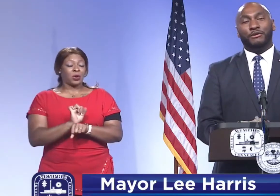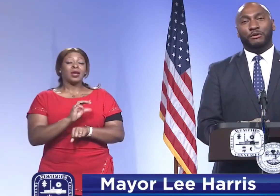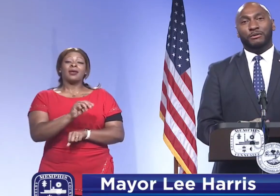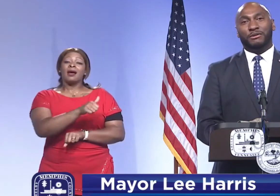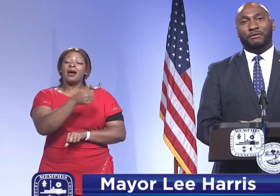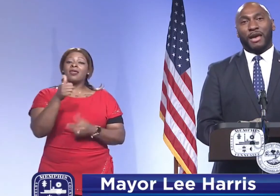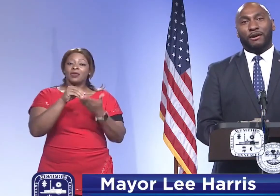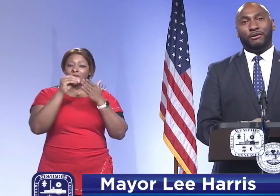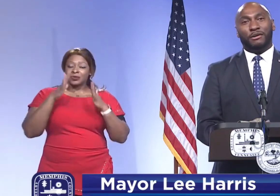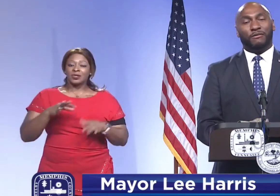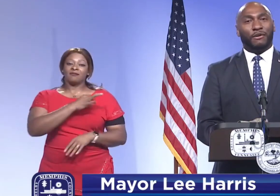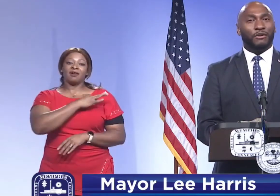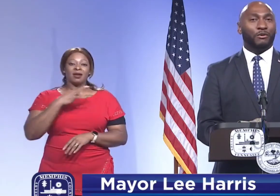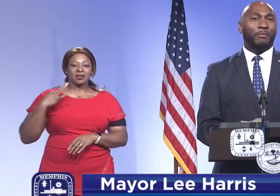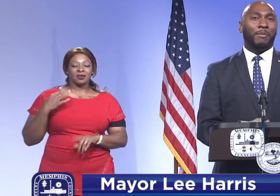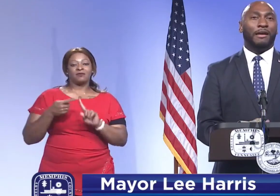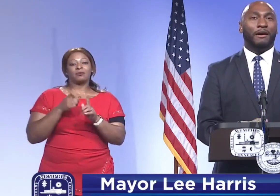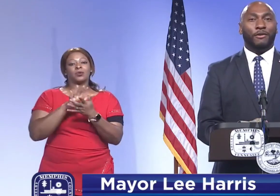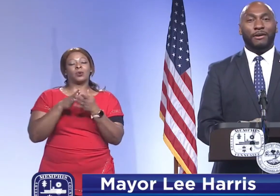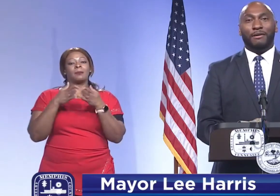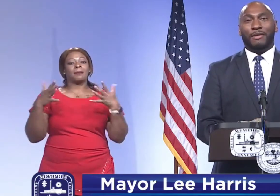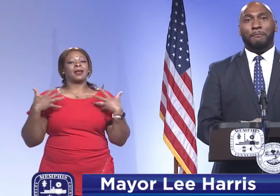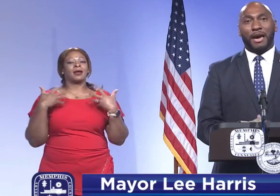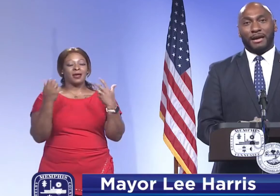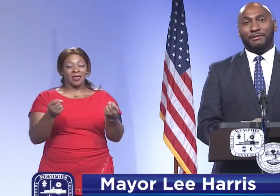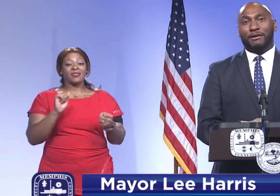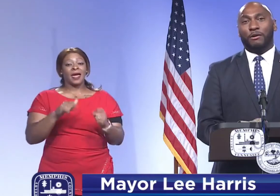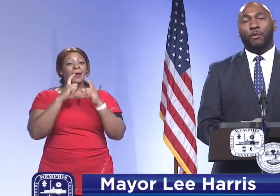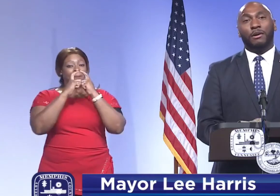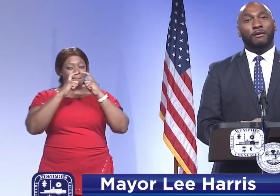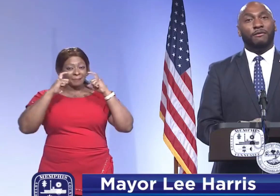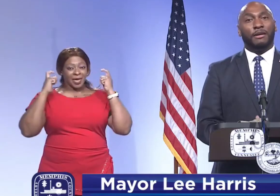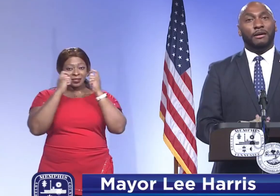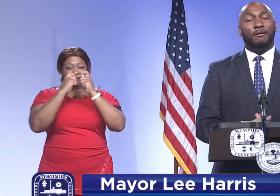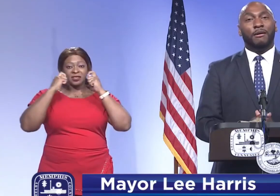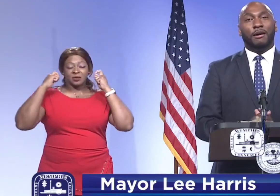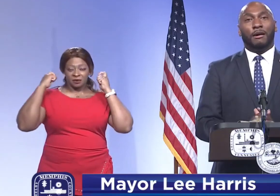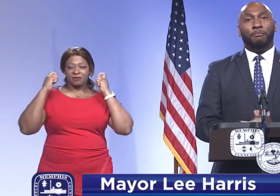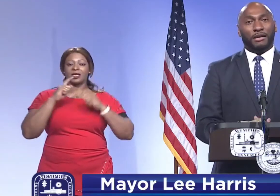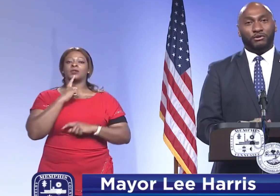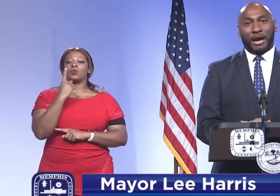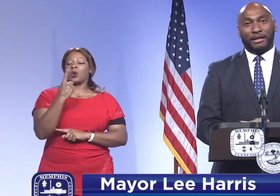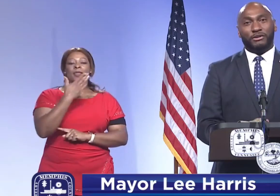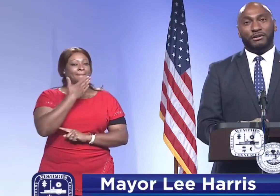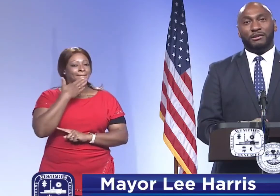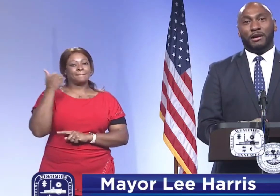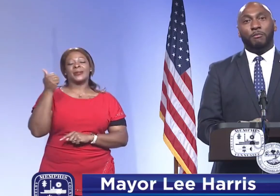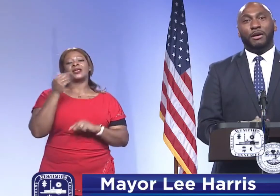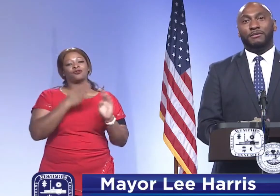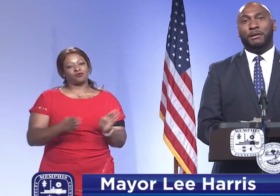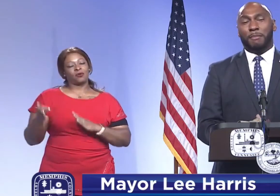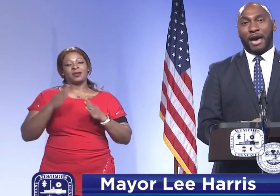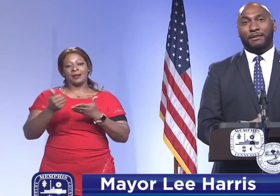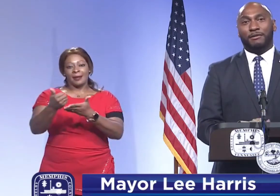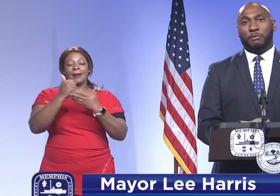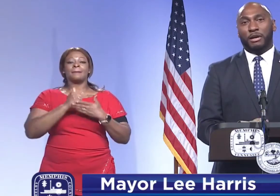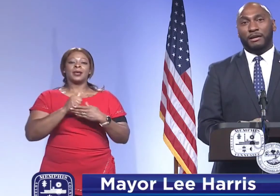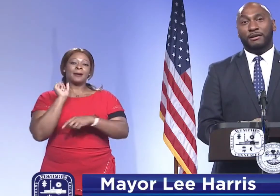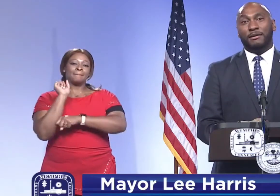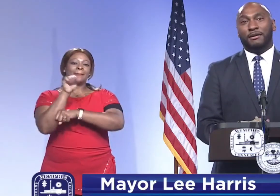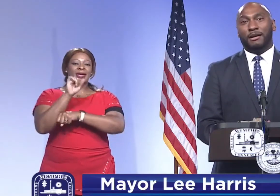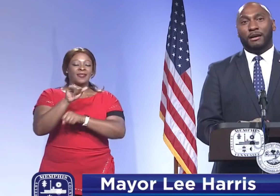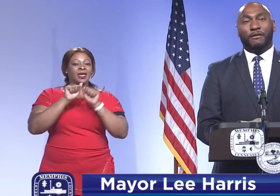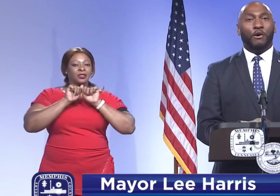other students and faculty from the School of Public Health that masks are one of the best strategies to help us combat the